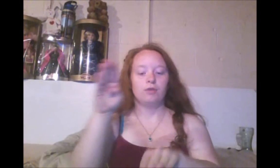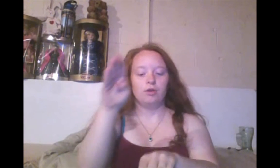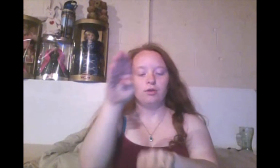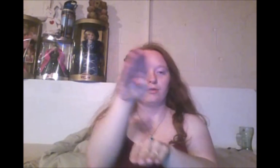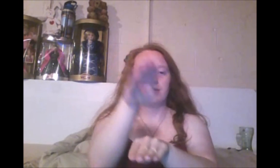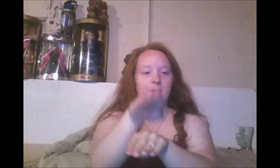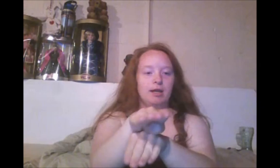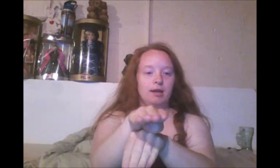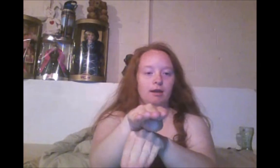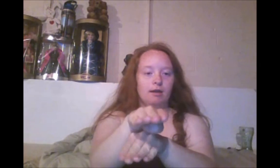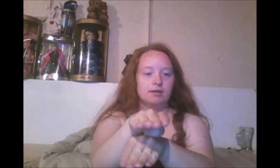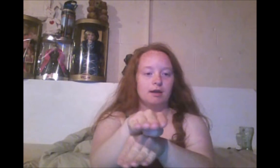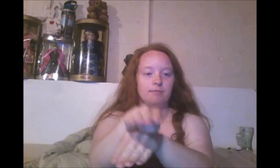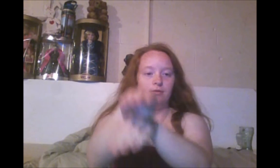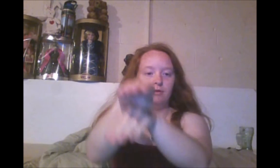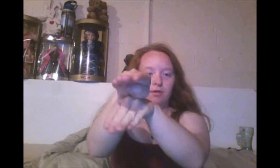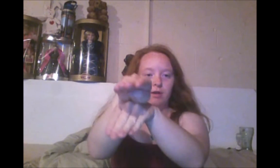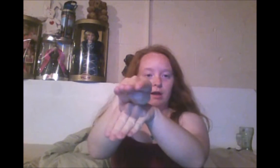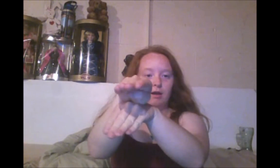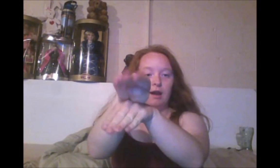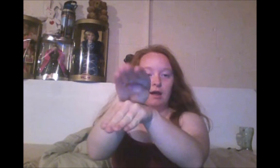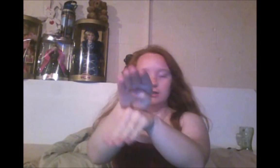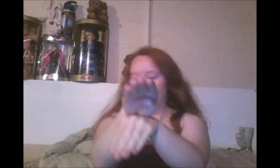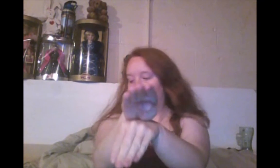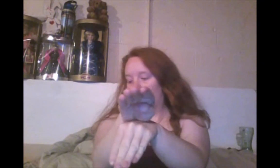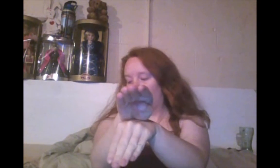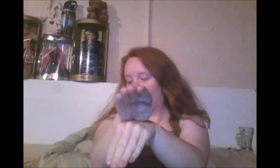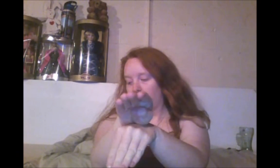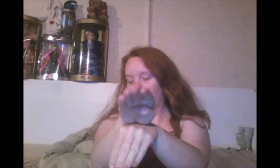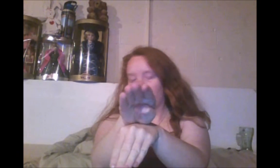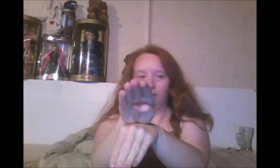your dominant hand on top of your non-dominant hand, like this.